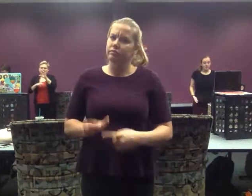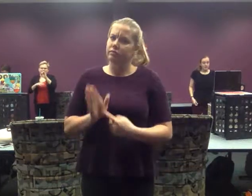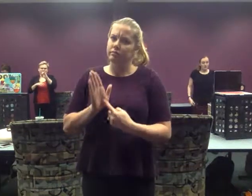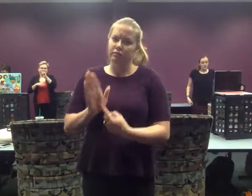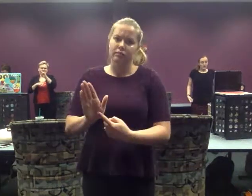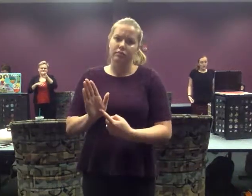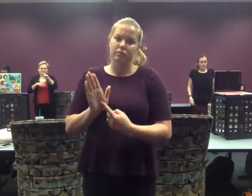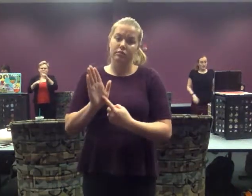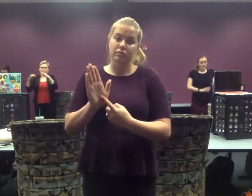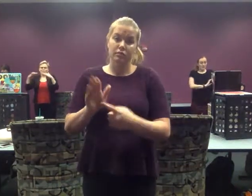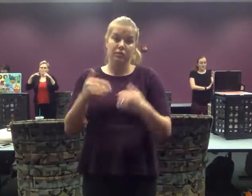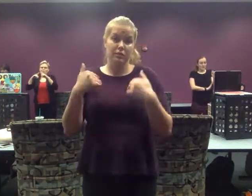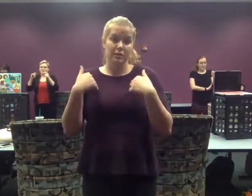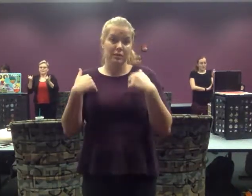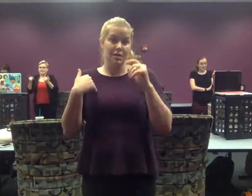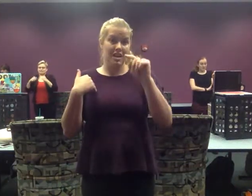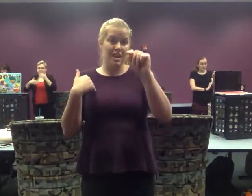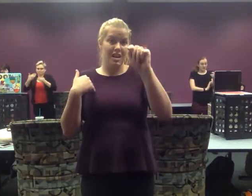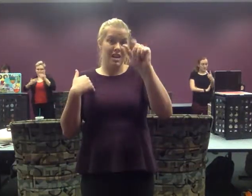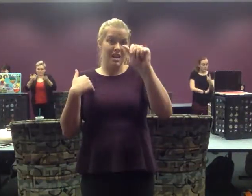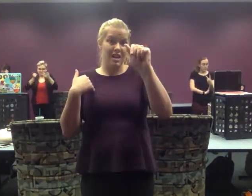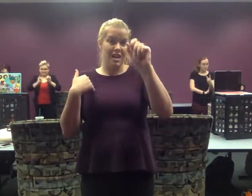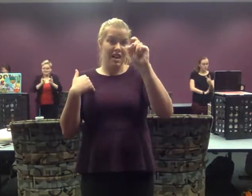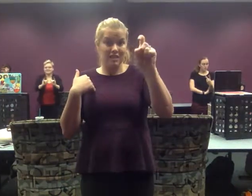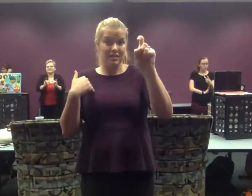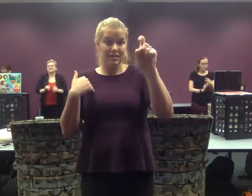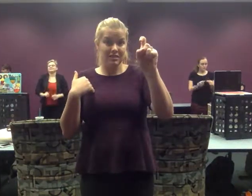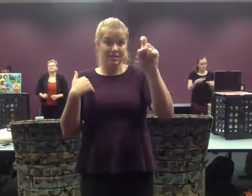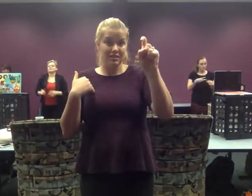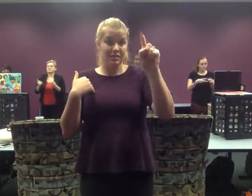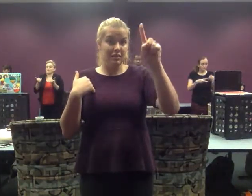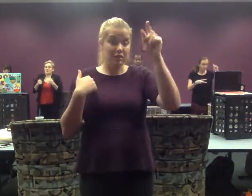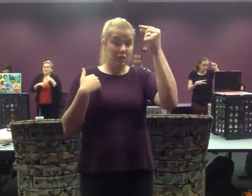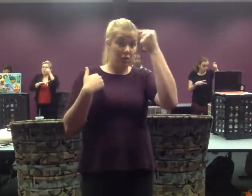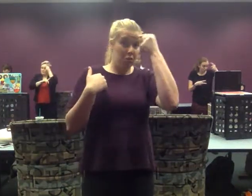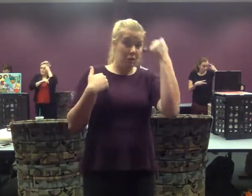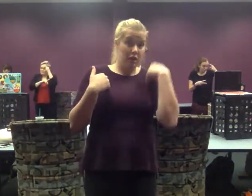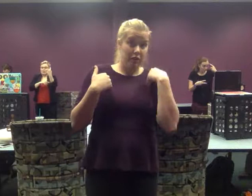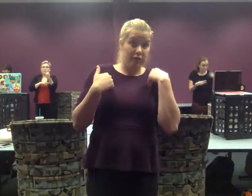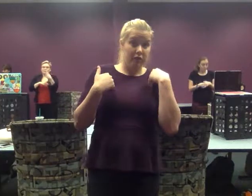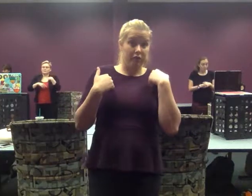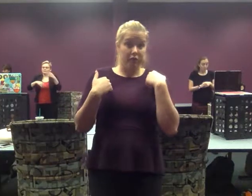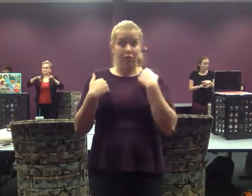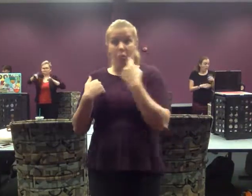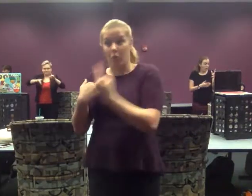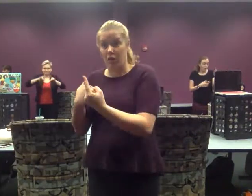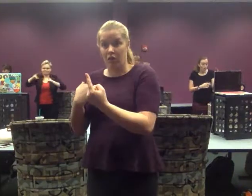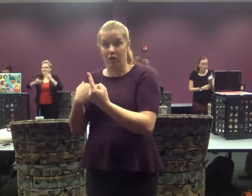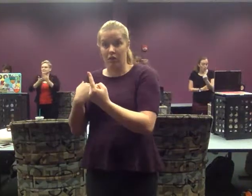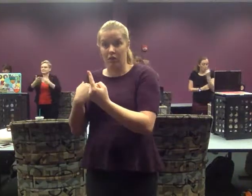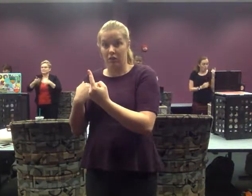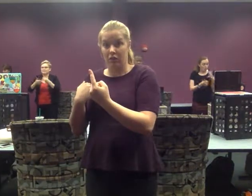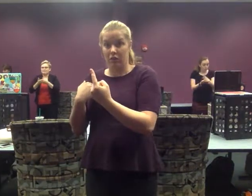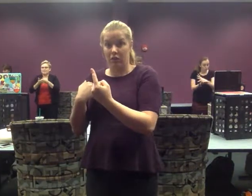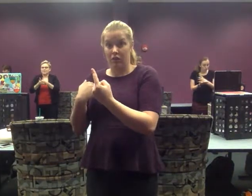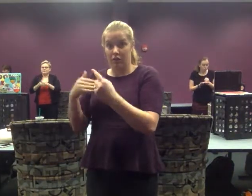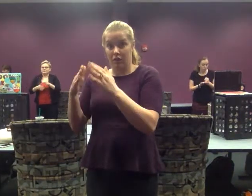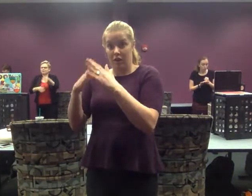taxes. The government will always collect one or the other or both. One is a progressive income tax, meaning